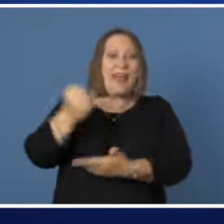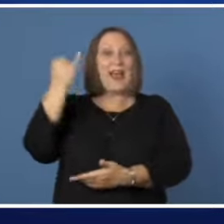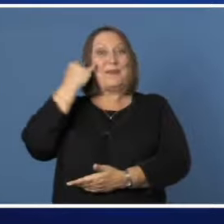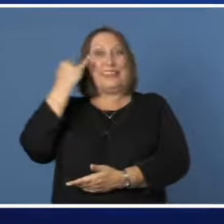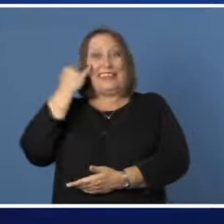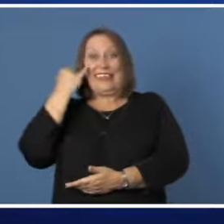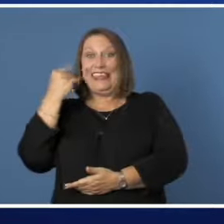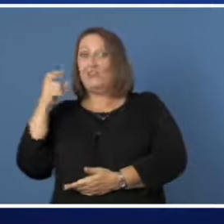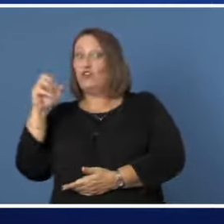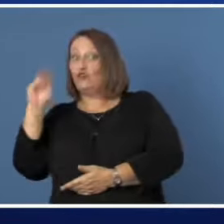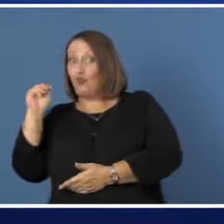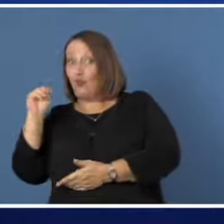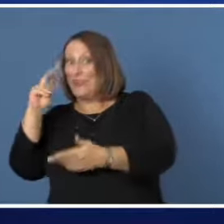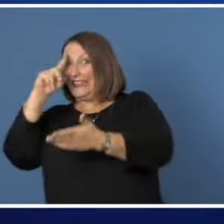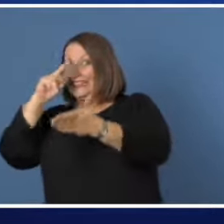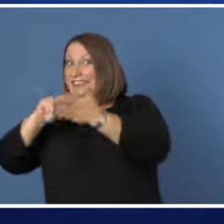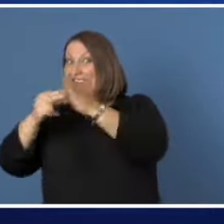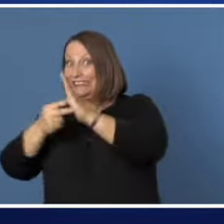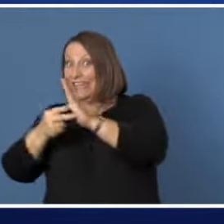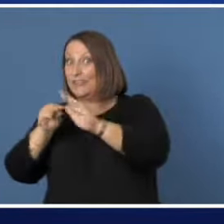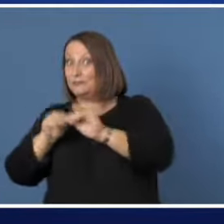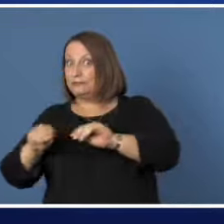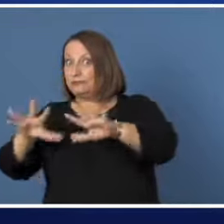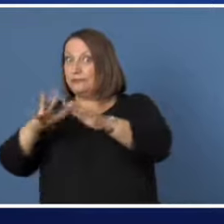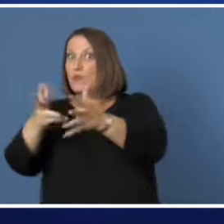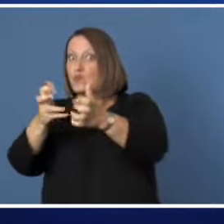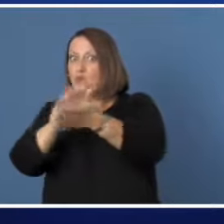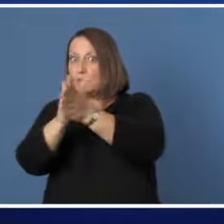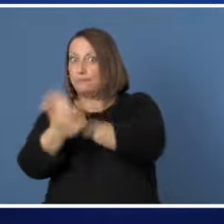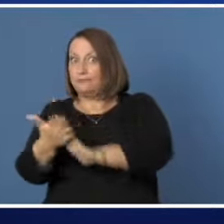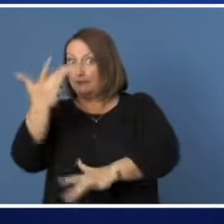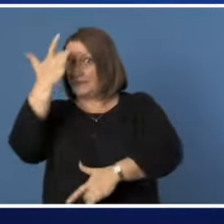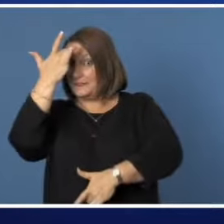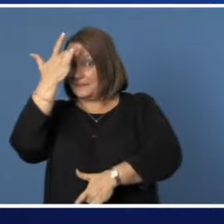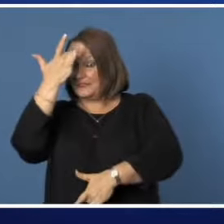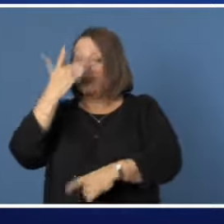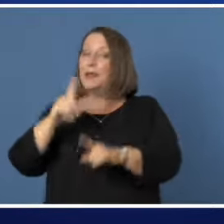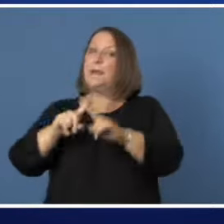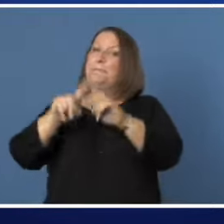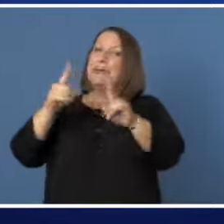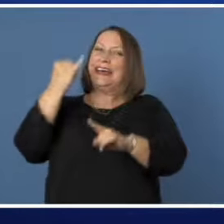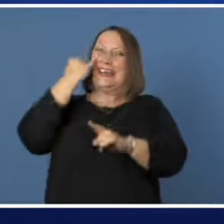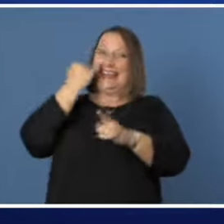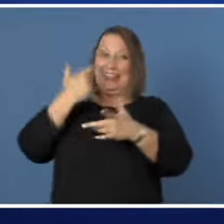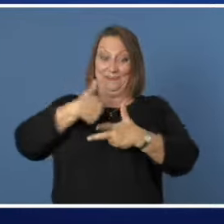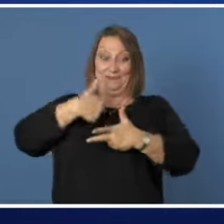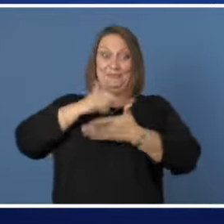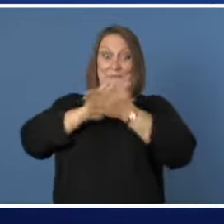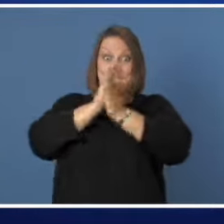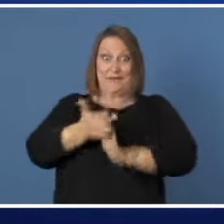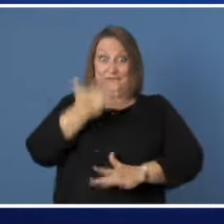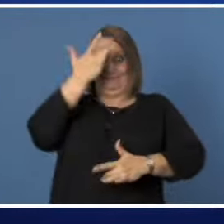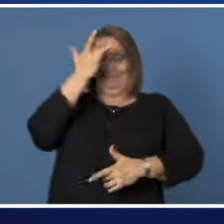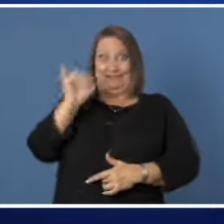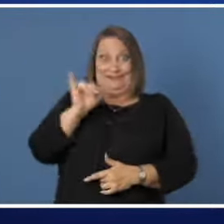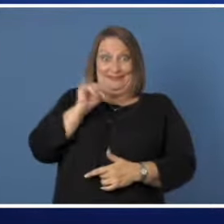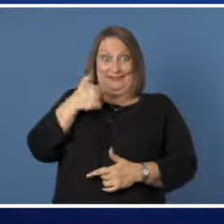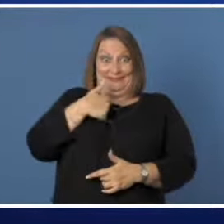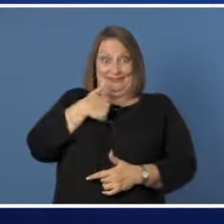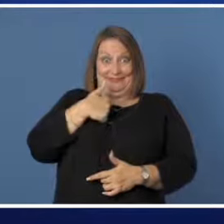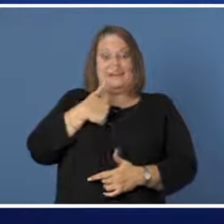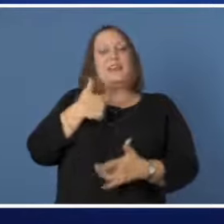using infectious disease as a weapon. But more might be required to combat the disease in